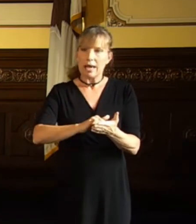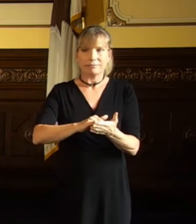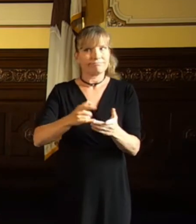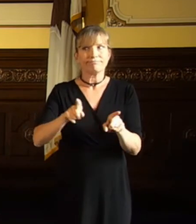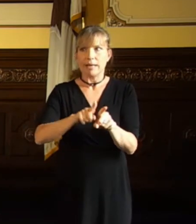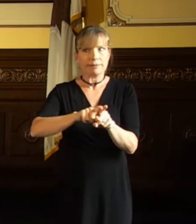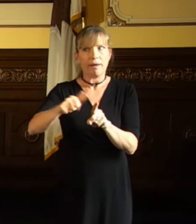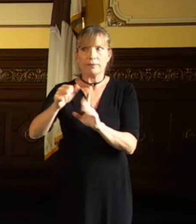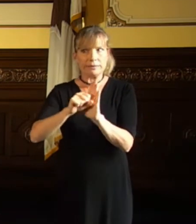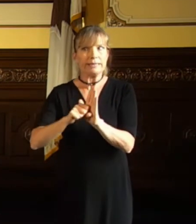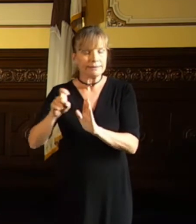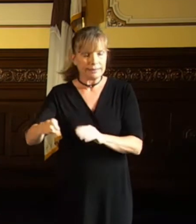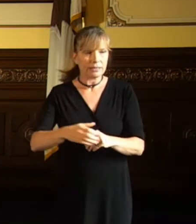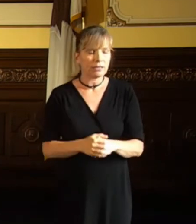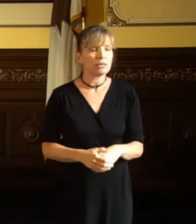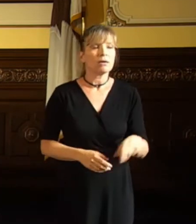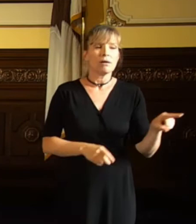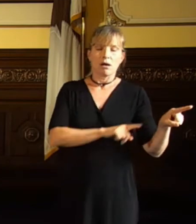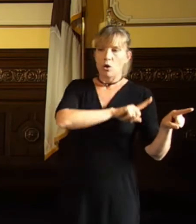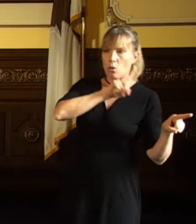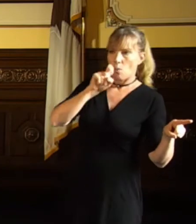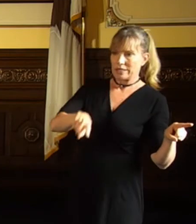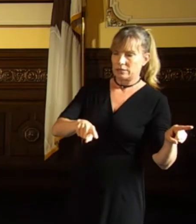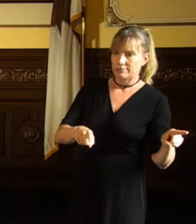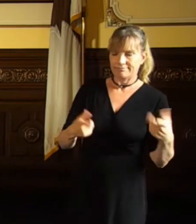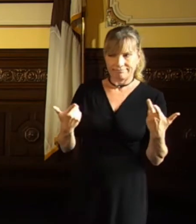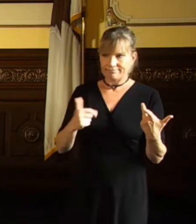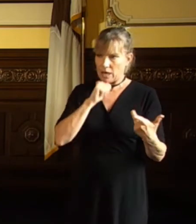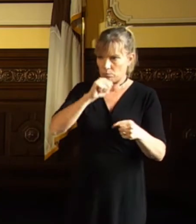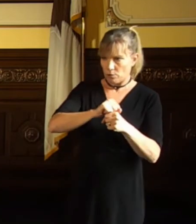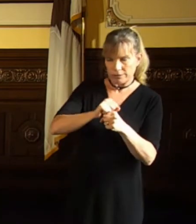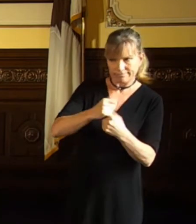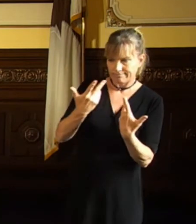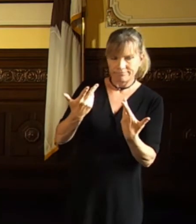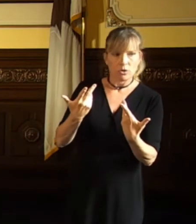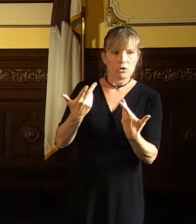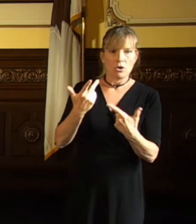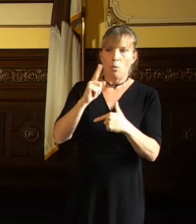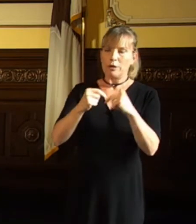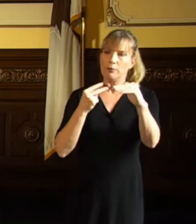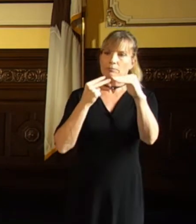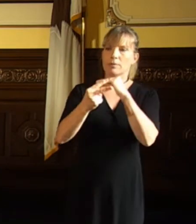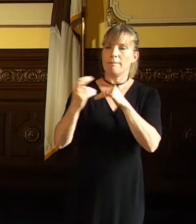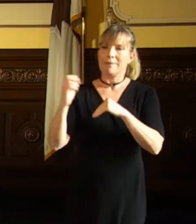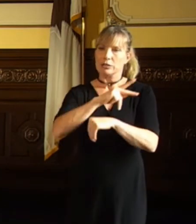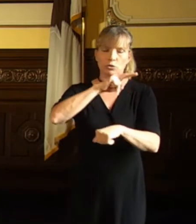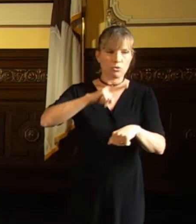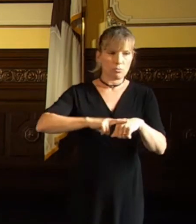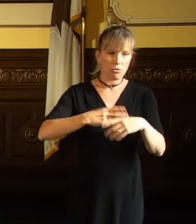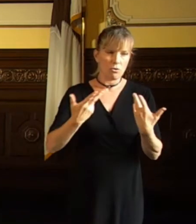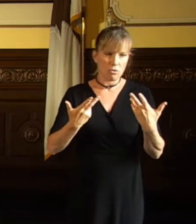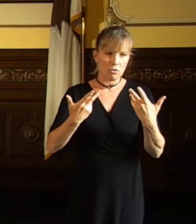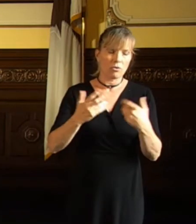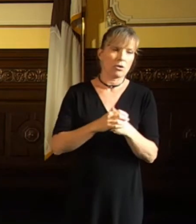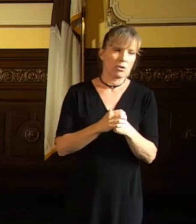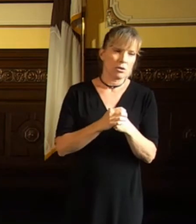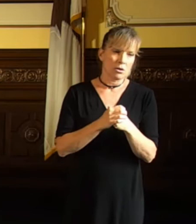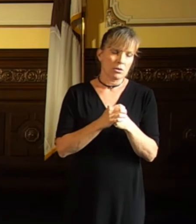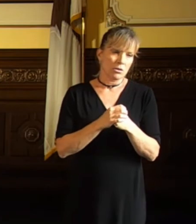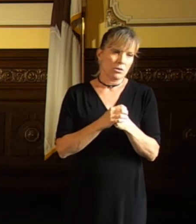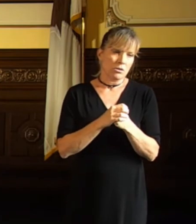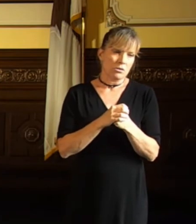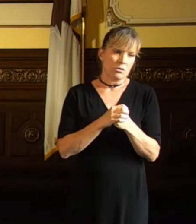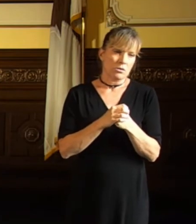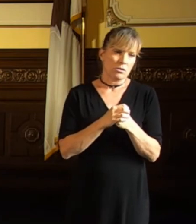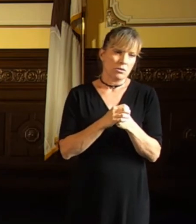state. Also, with unemployment, when do you anticipate things getting back to normal? This is from Peter Hancock at Capitol News, Illinois.